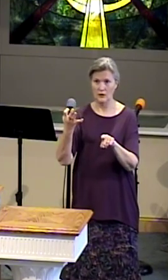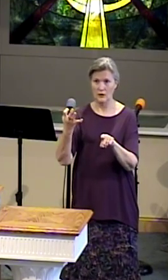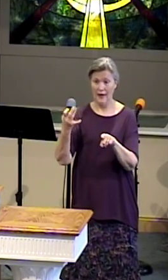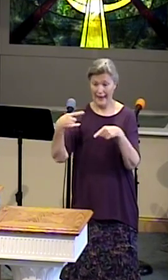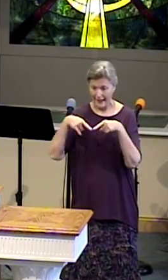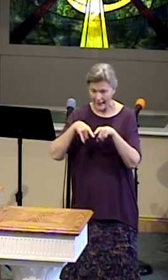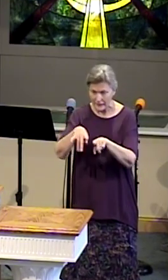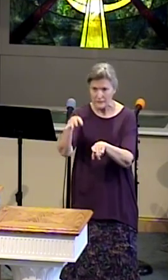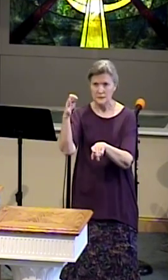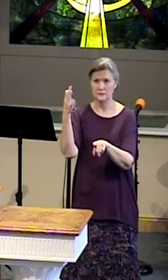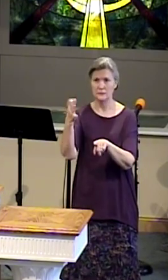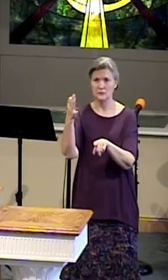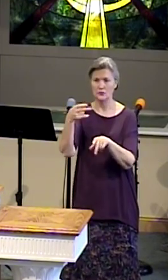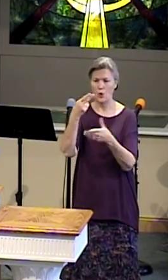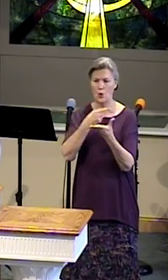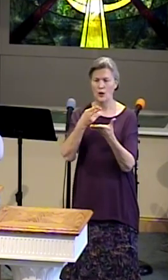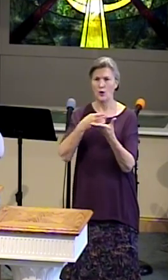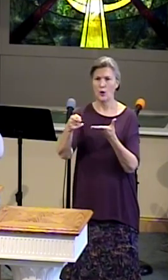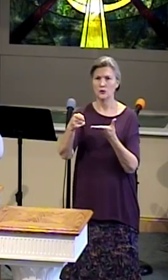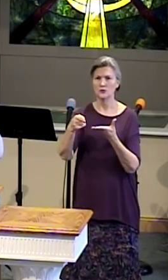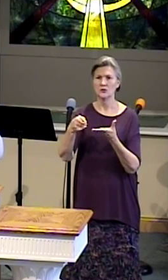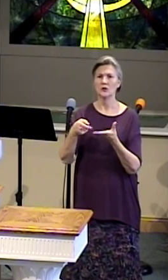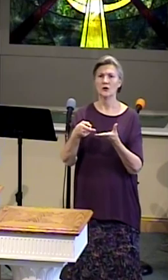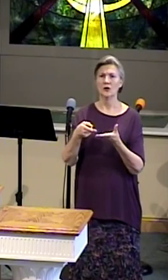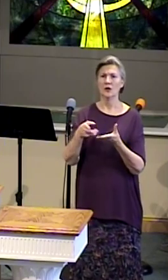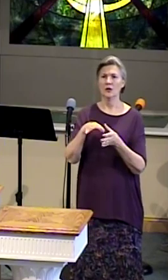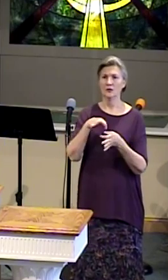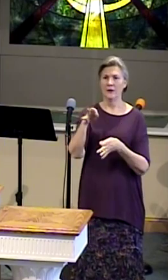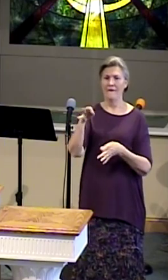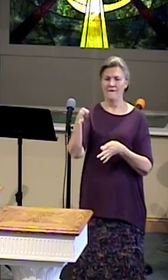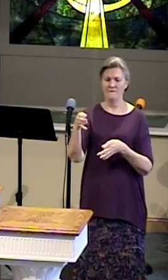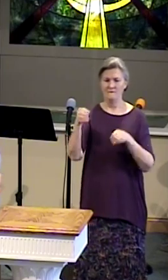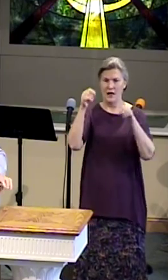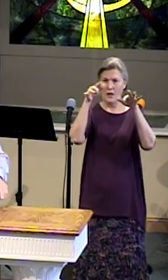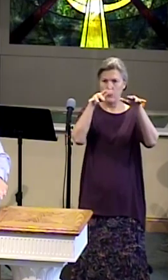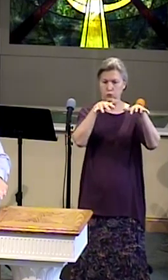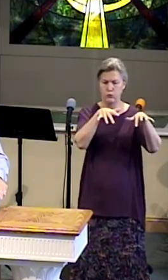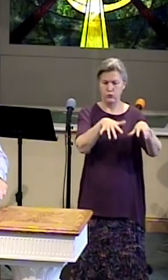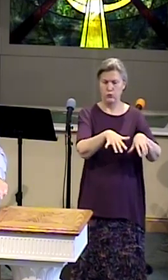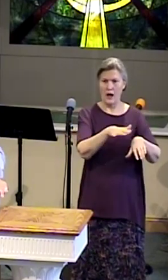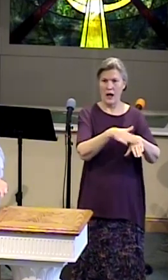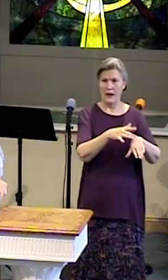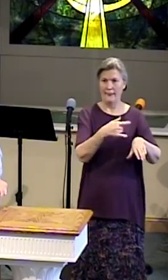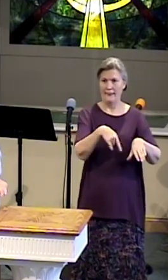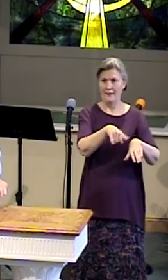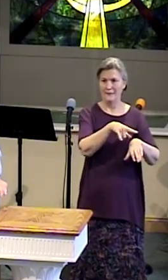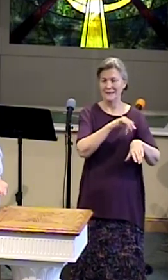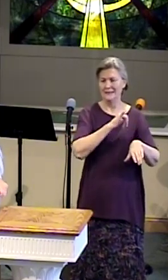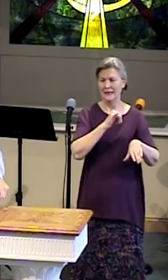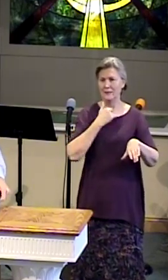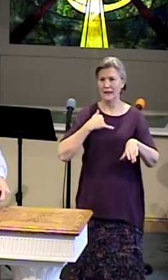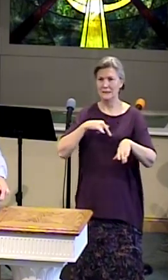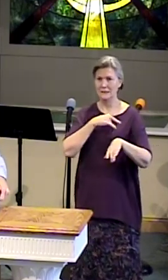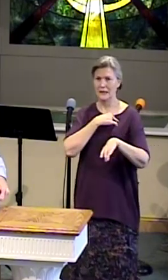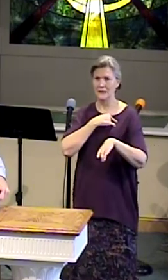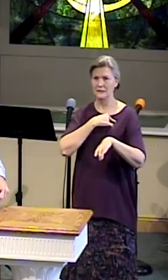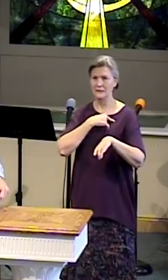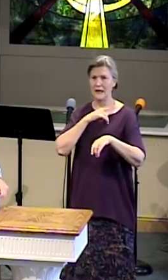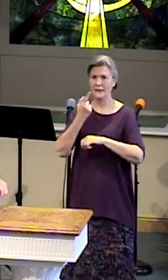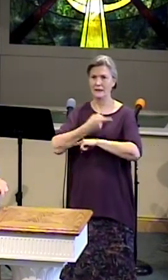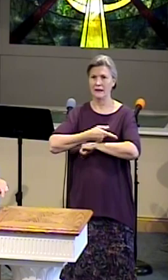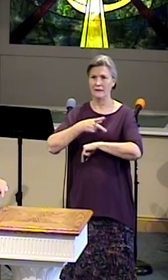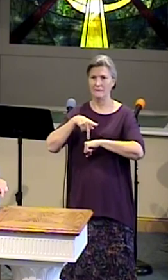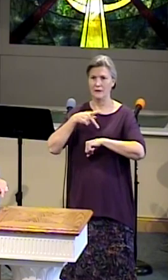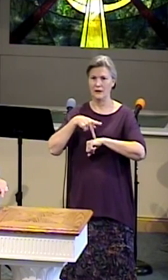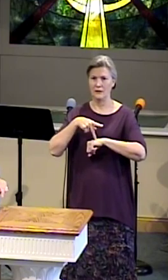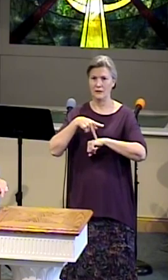beginning. Then remembered I the word of the Lord, how that he said, John indeed baptized with water, but you shall be baptized with the